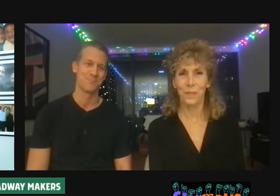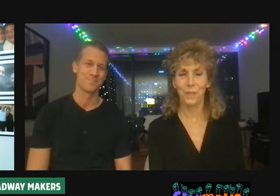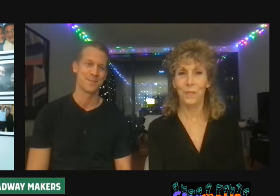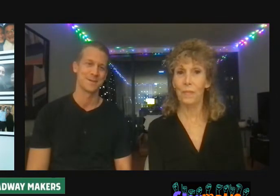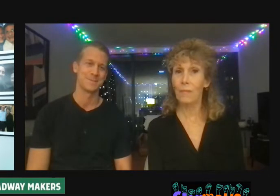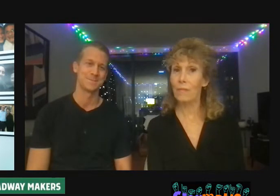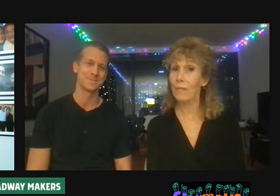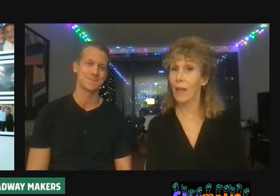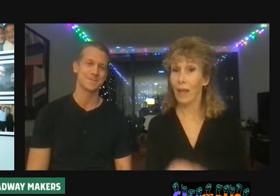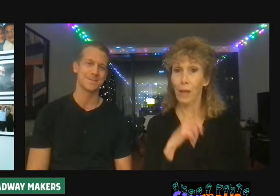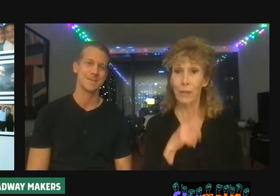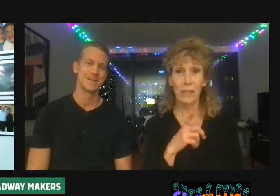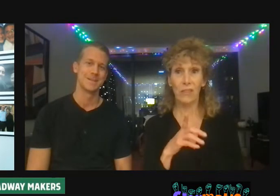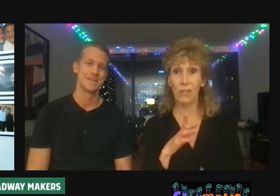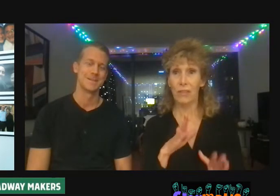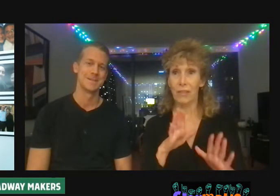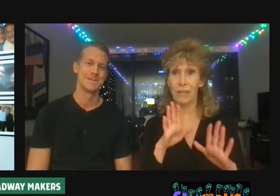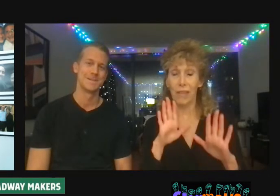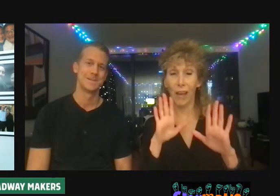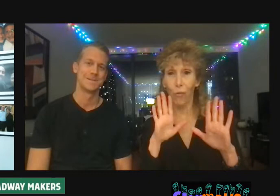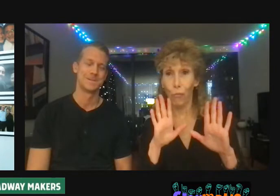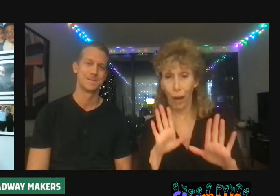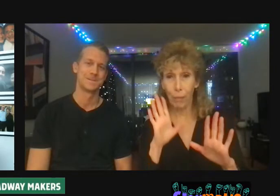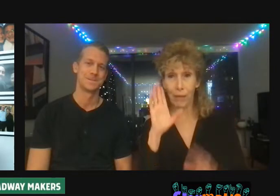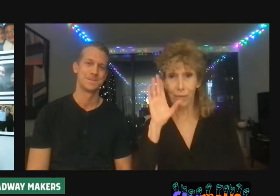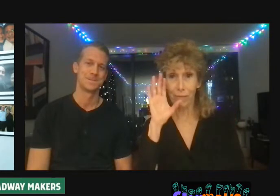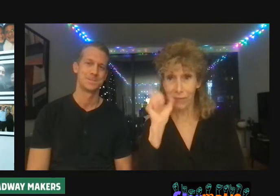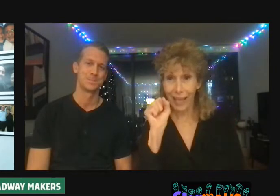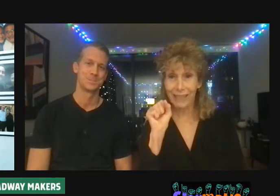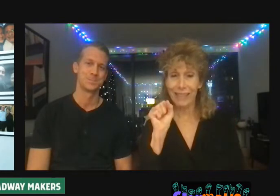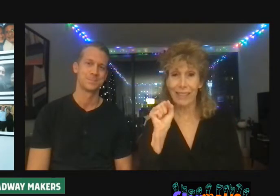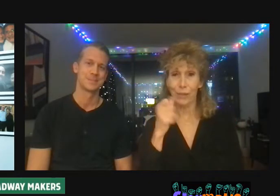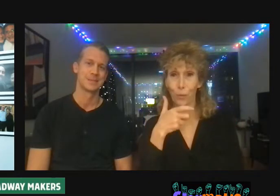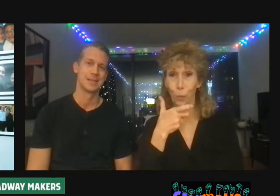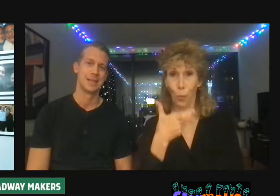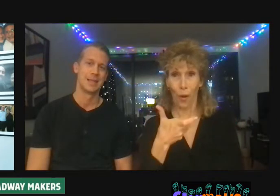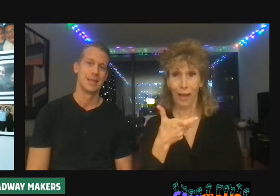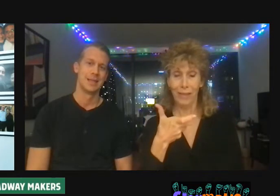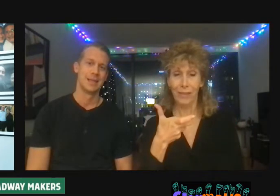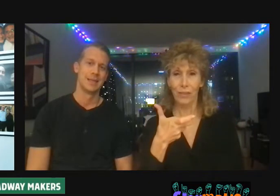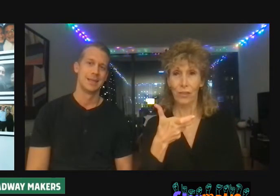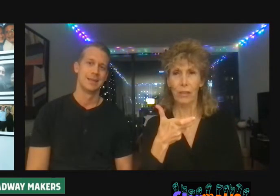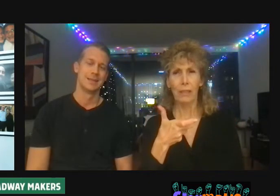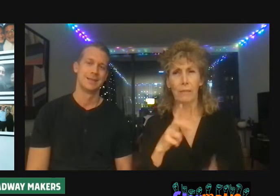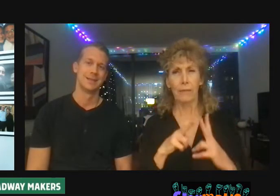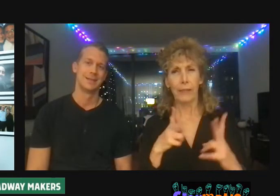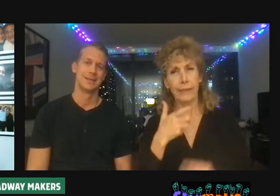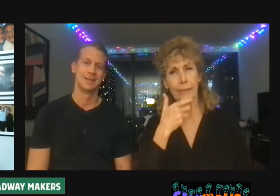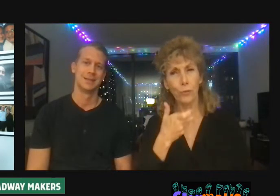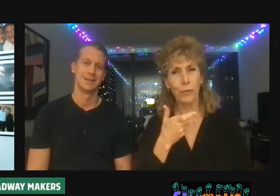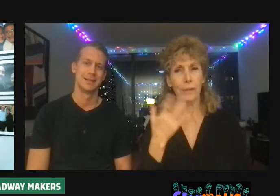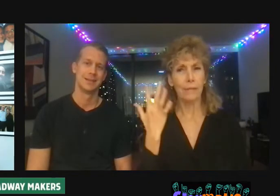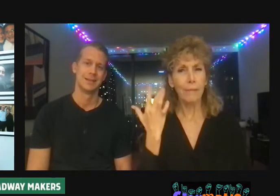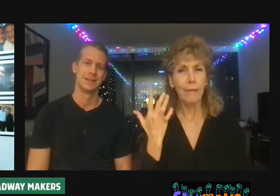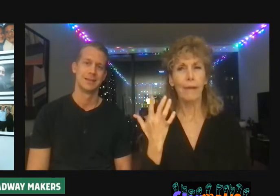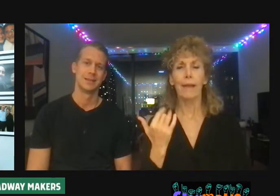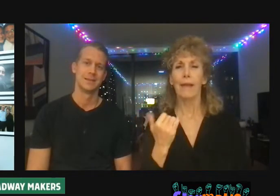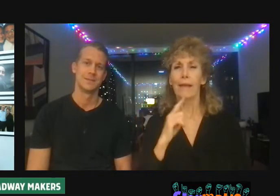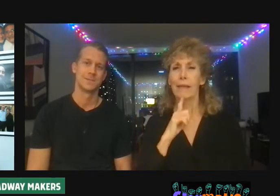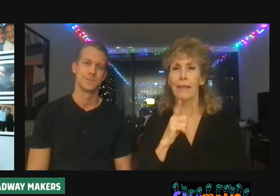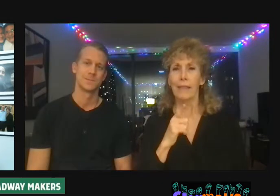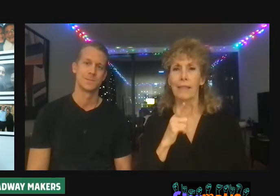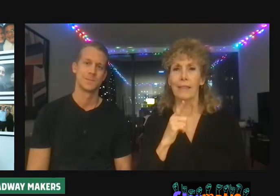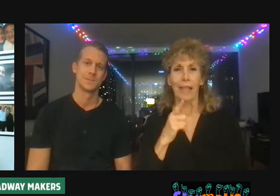It was an incredible treat to watch. And it's so interesting because I saw the